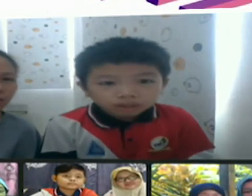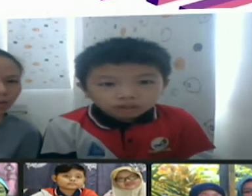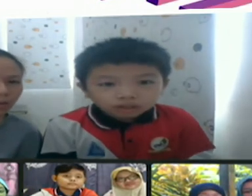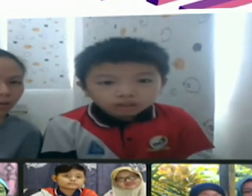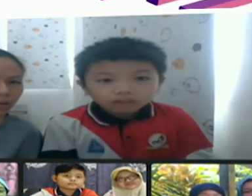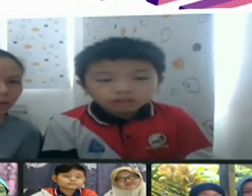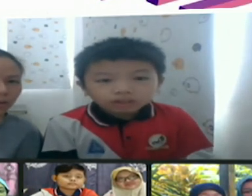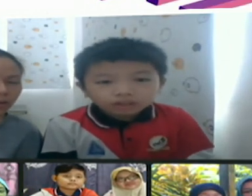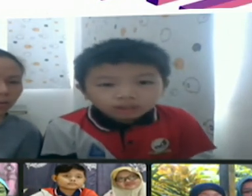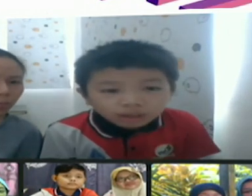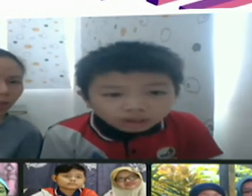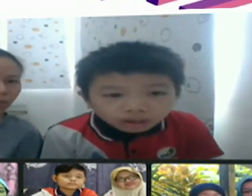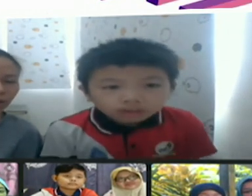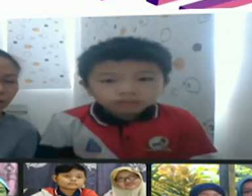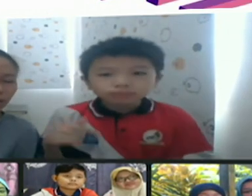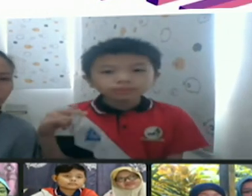this?